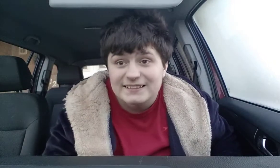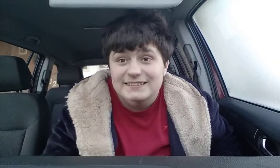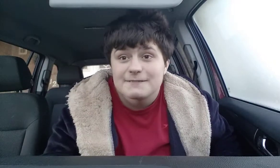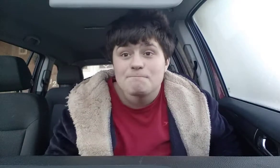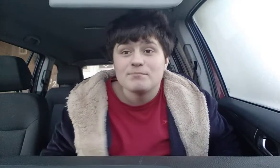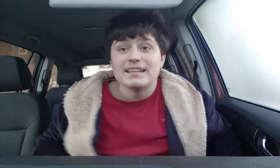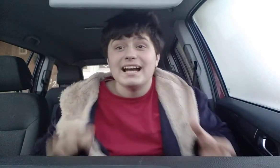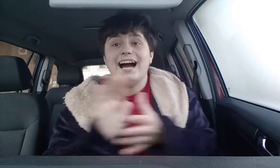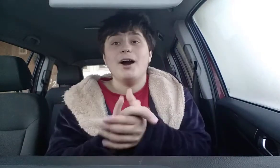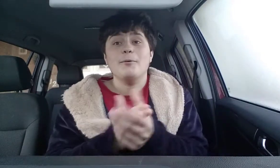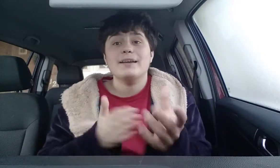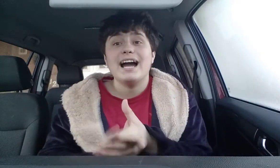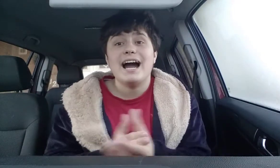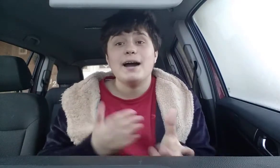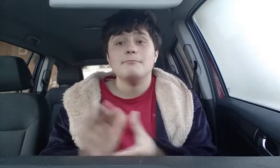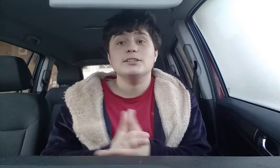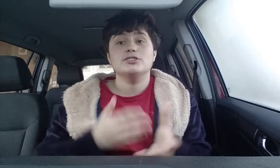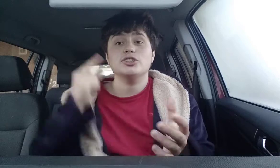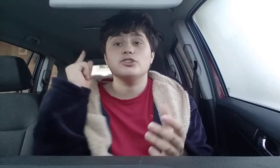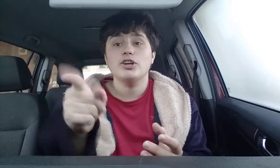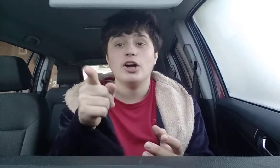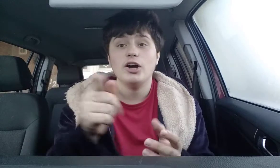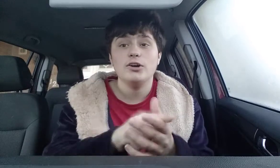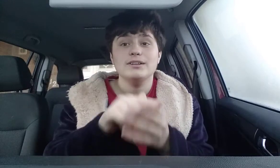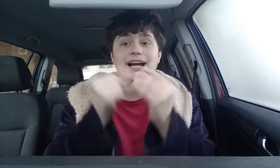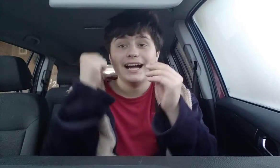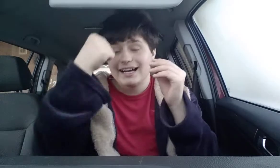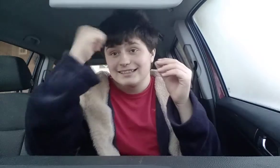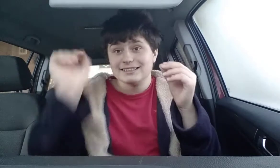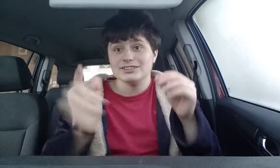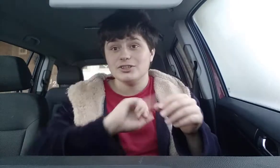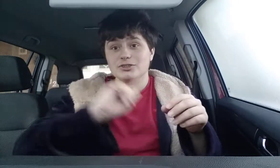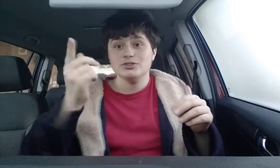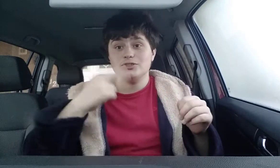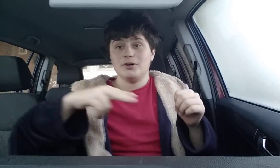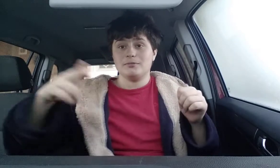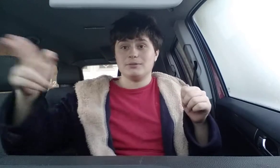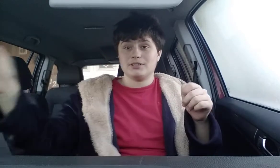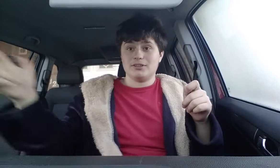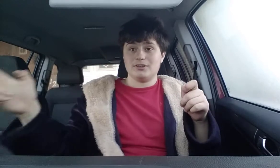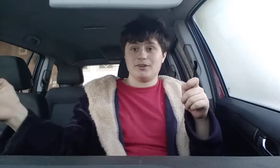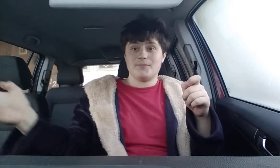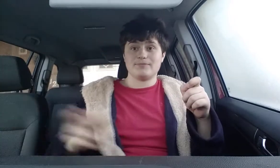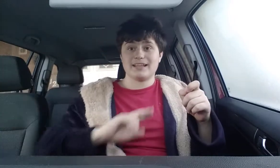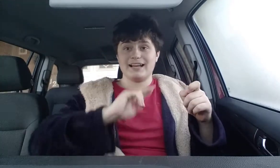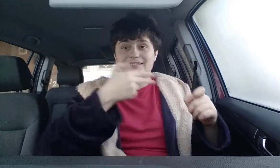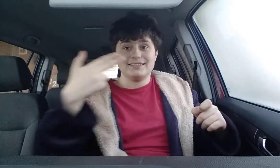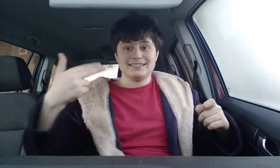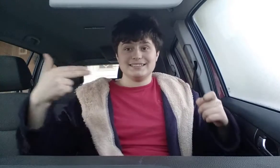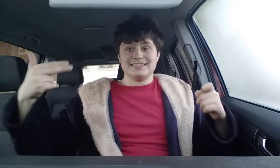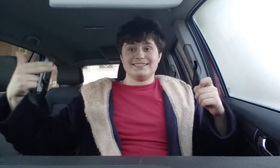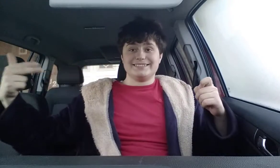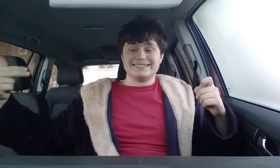They'll be happy to know that as you saw me go, I was singing